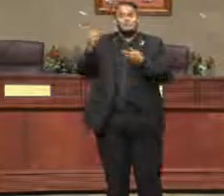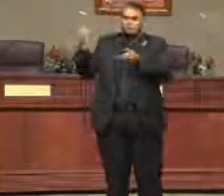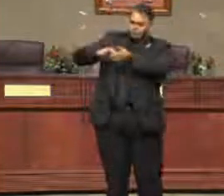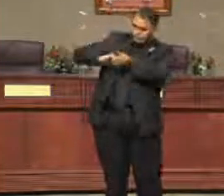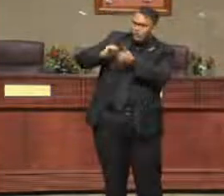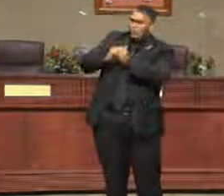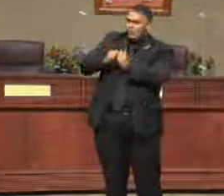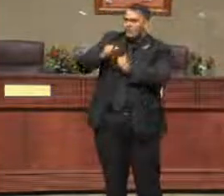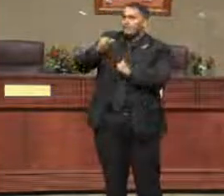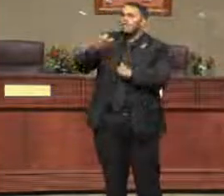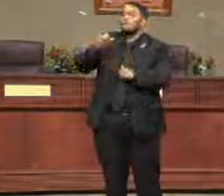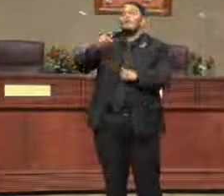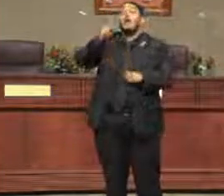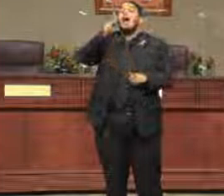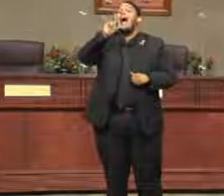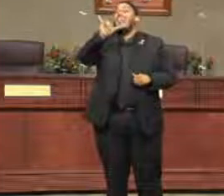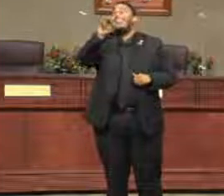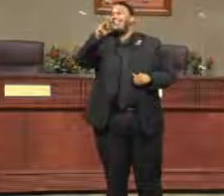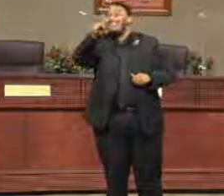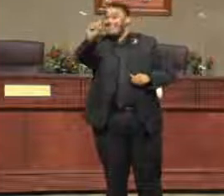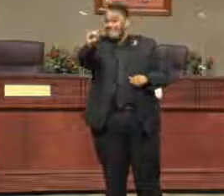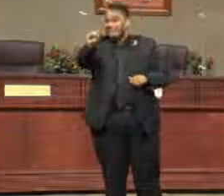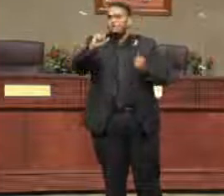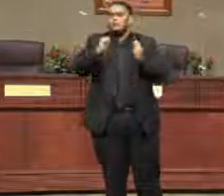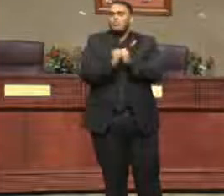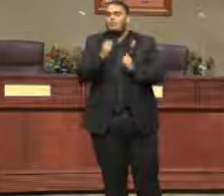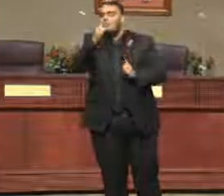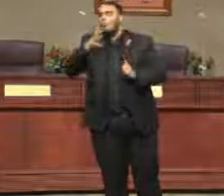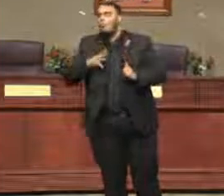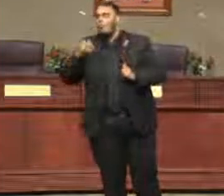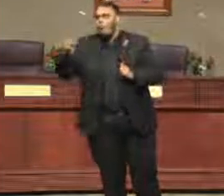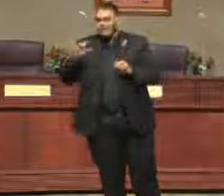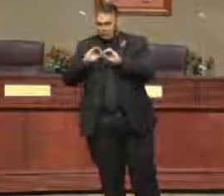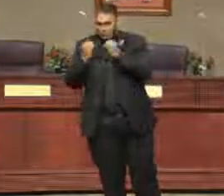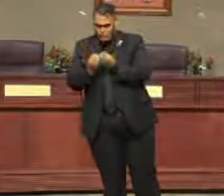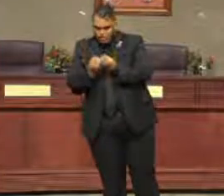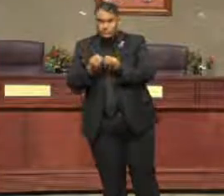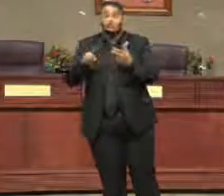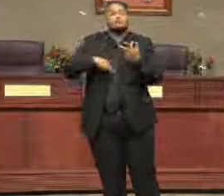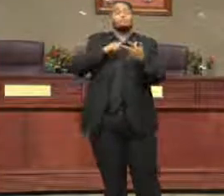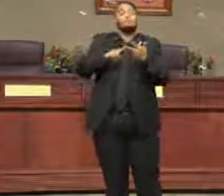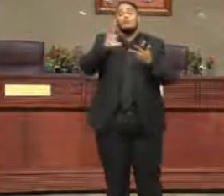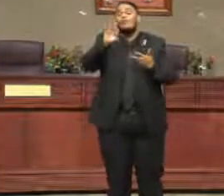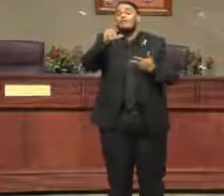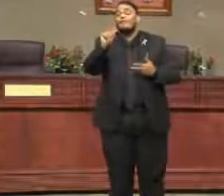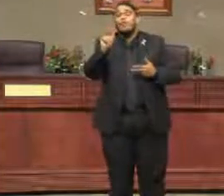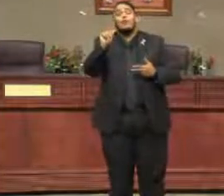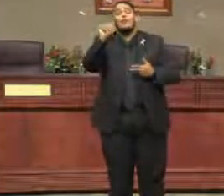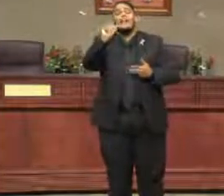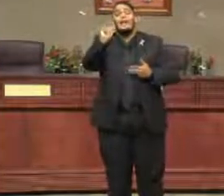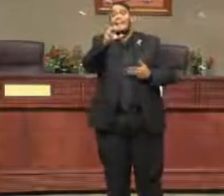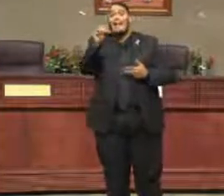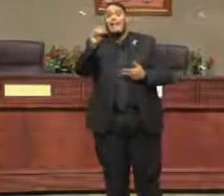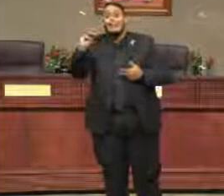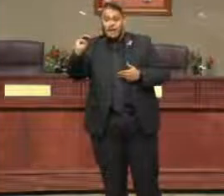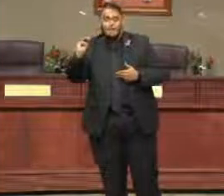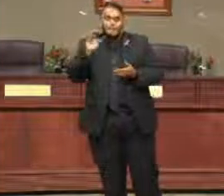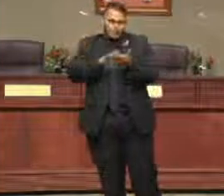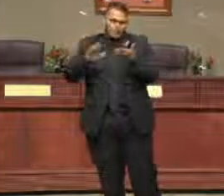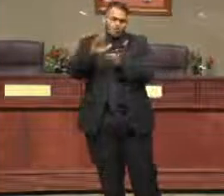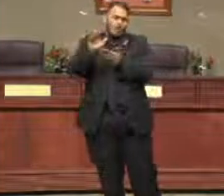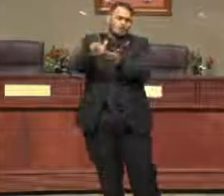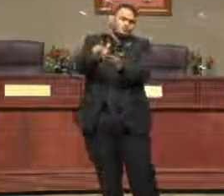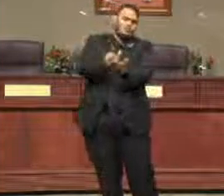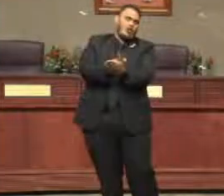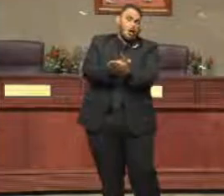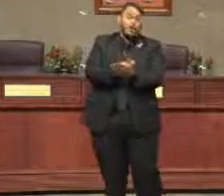Bank, and the Boys and Girls Club and the Florida A&M College of Law. As far as our COVID-19